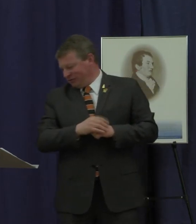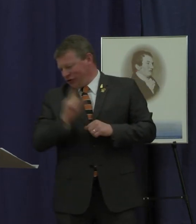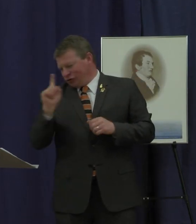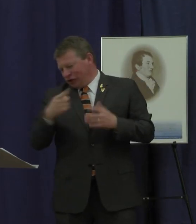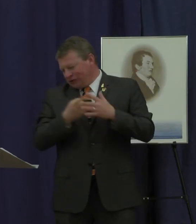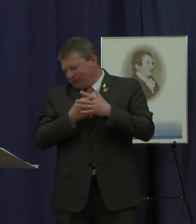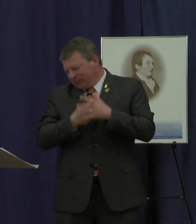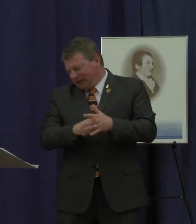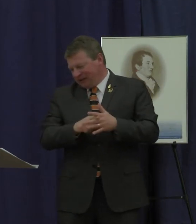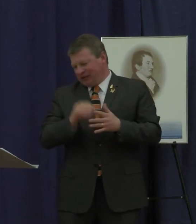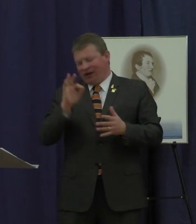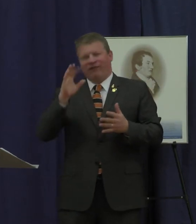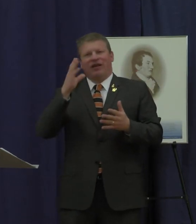of the business enterprise.